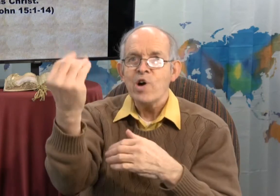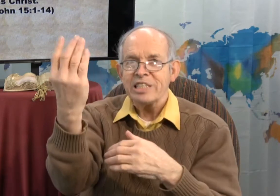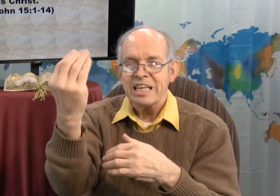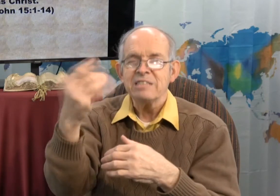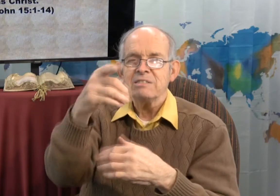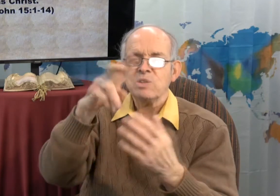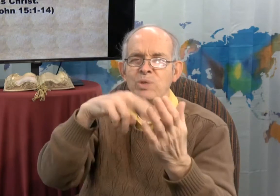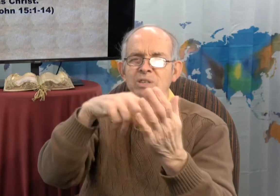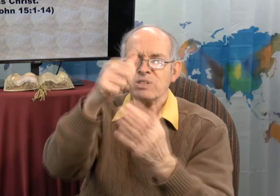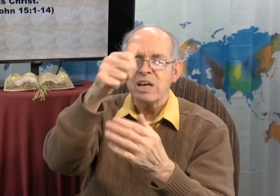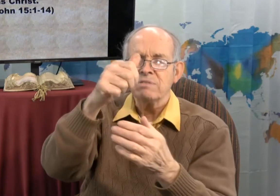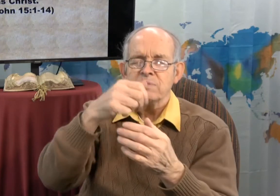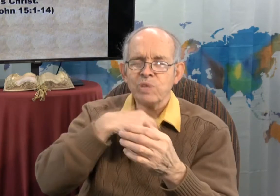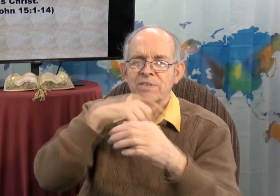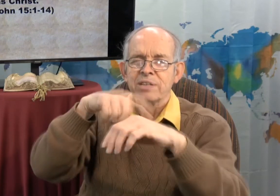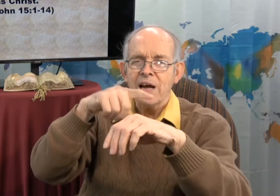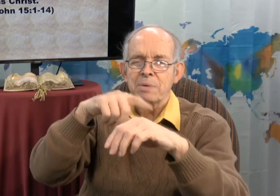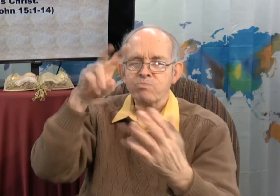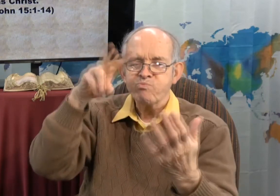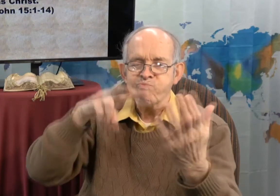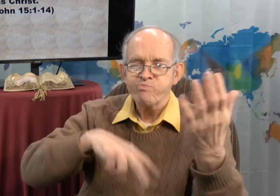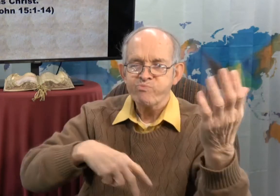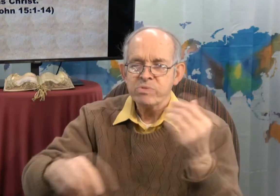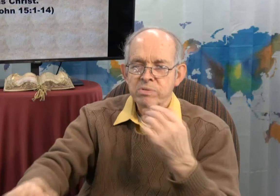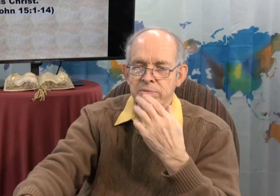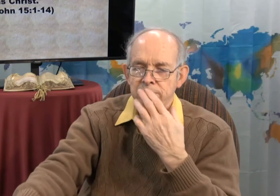John 15:1-30. We will serve never time.